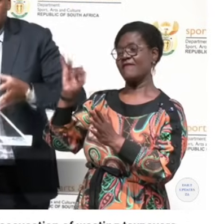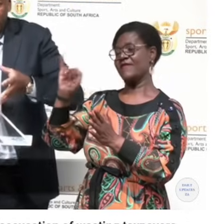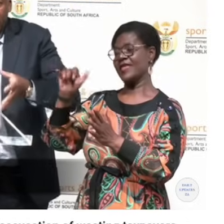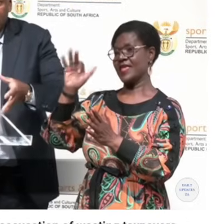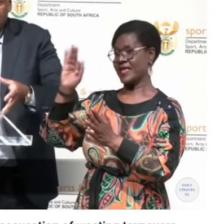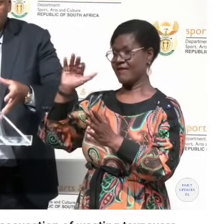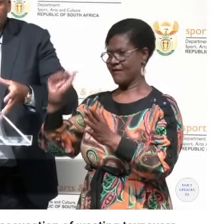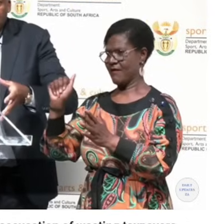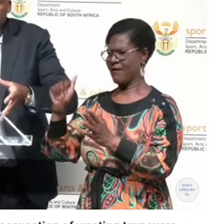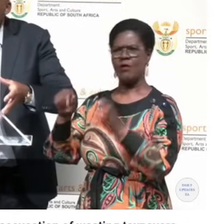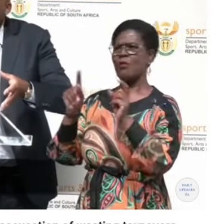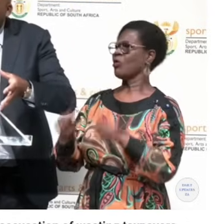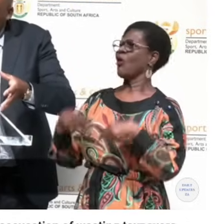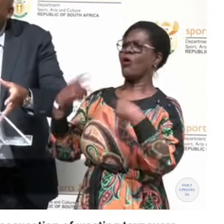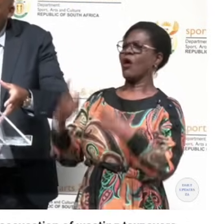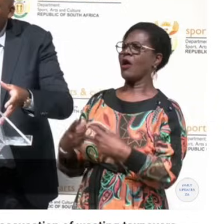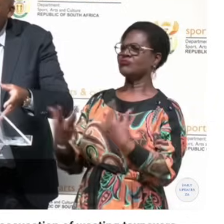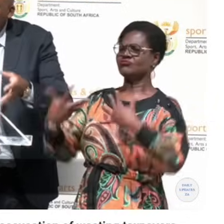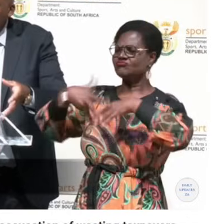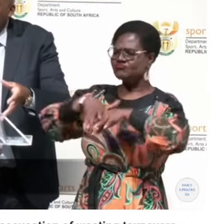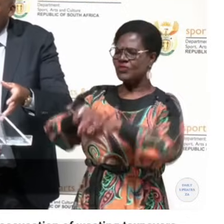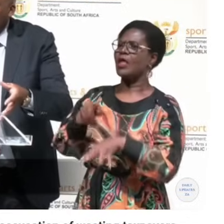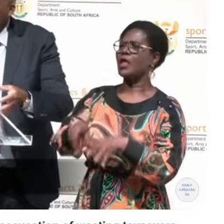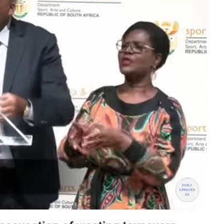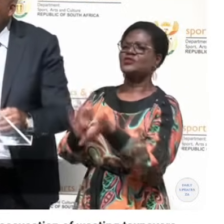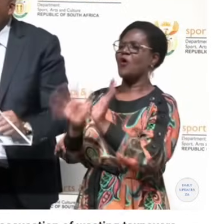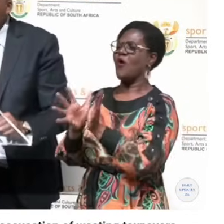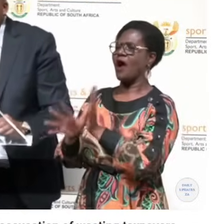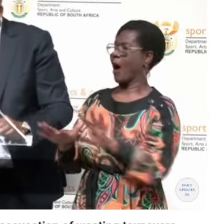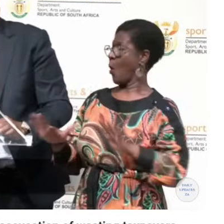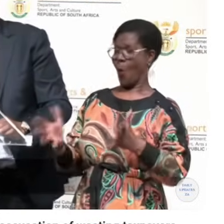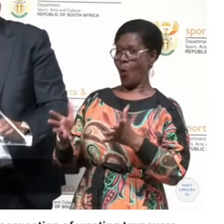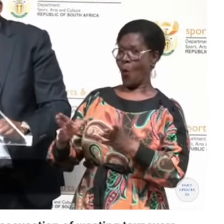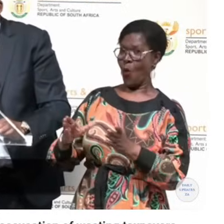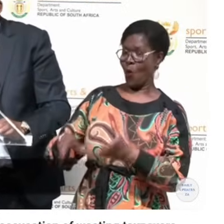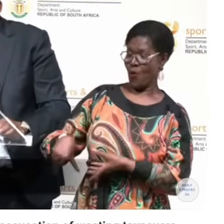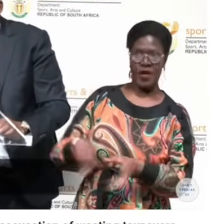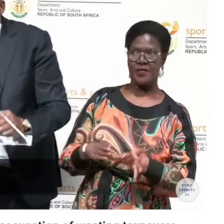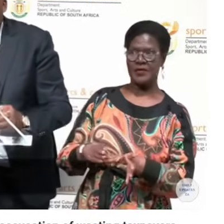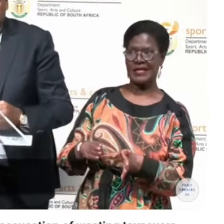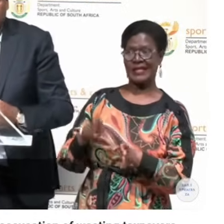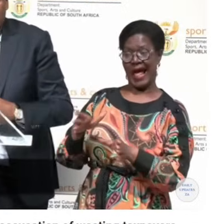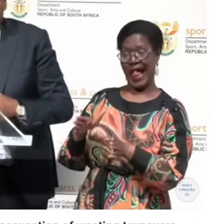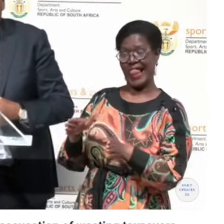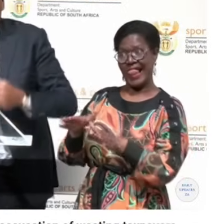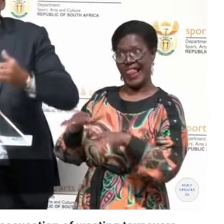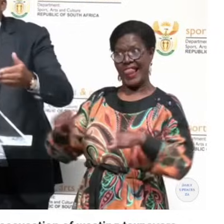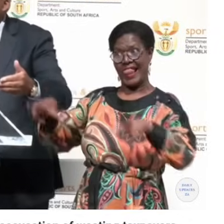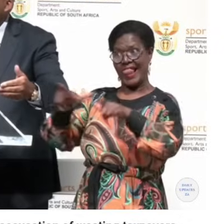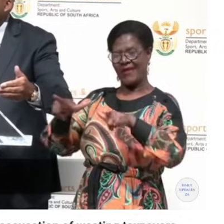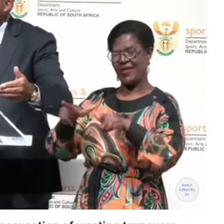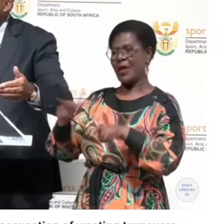can't interfere in soccer and in rugby. You can do it on a certain level. So I can